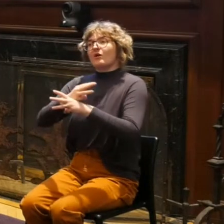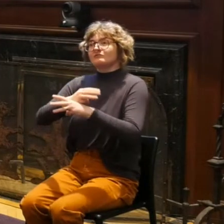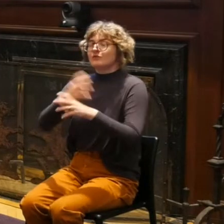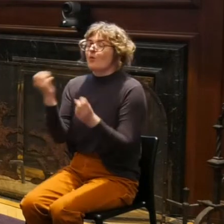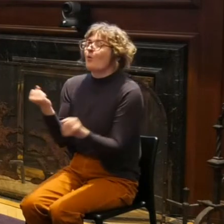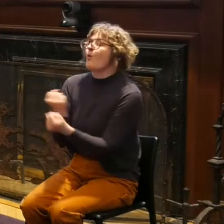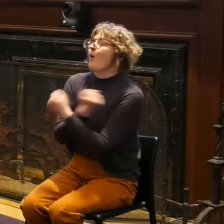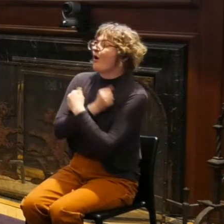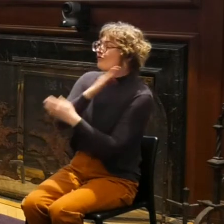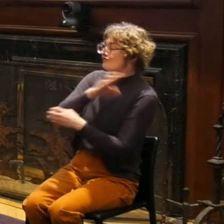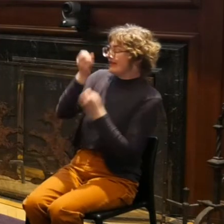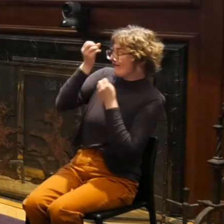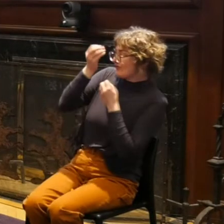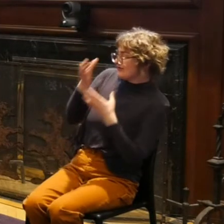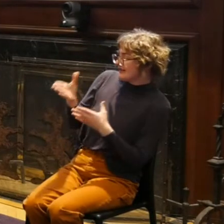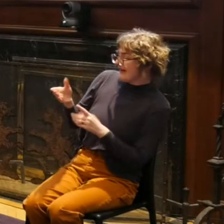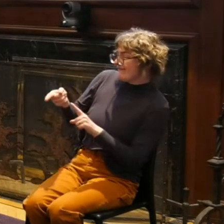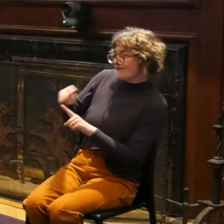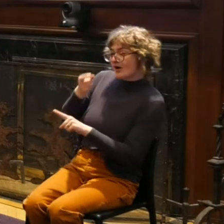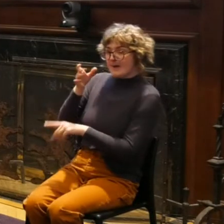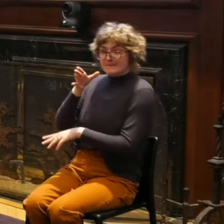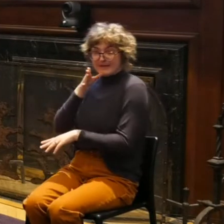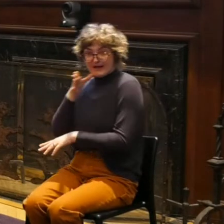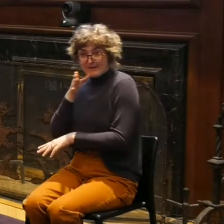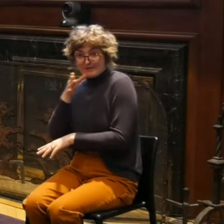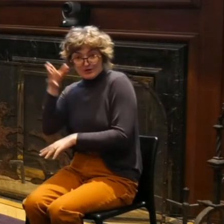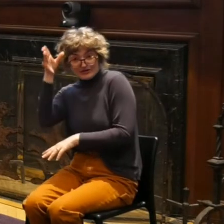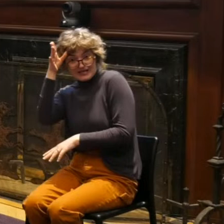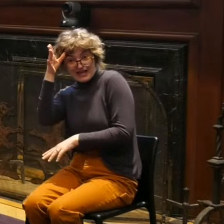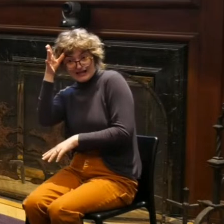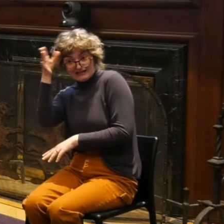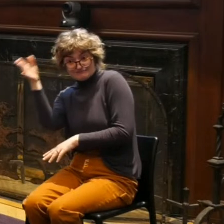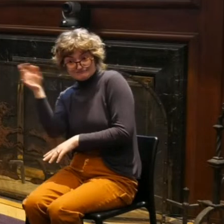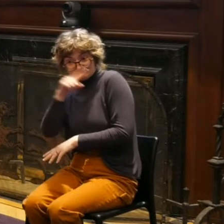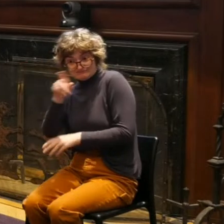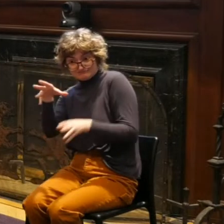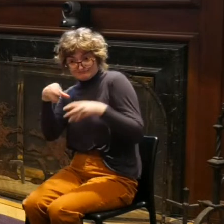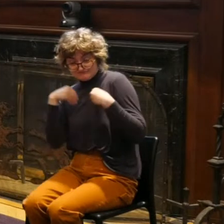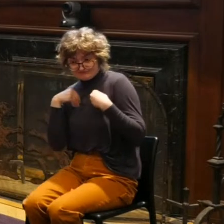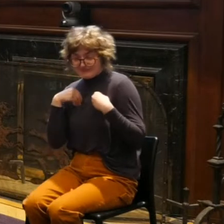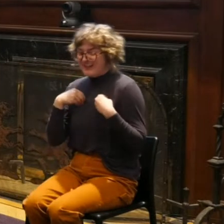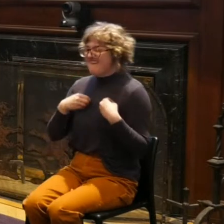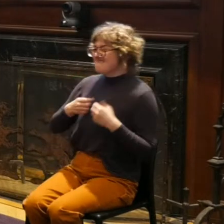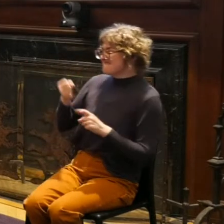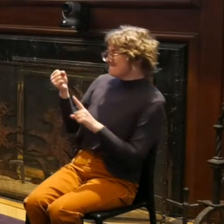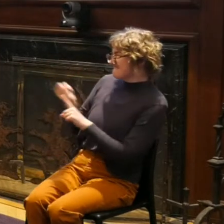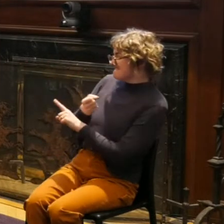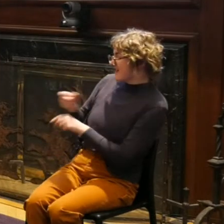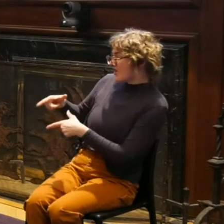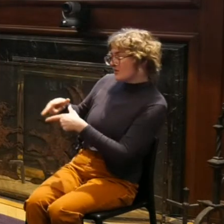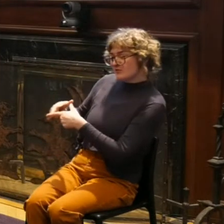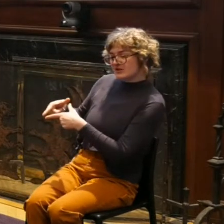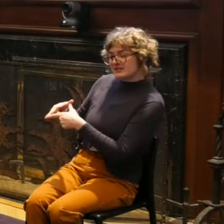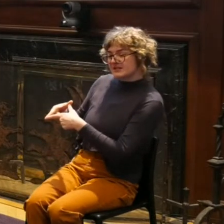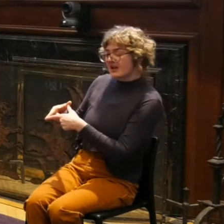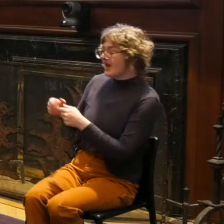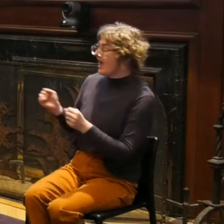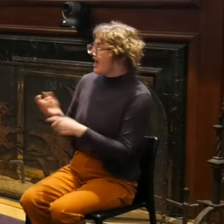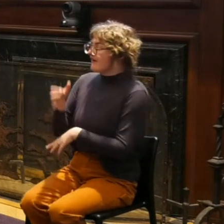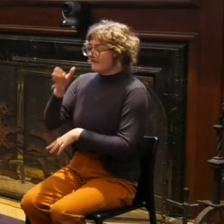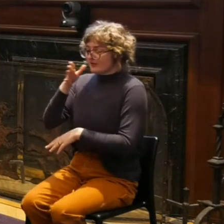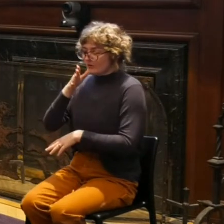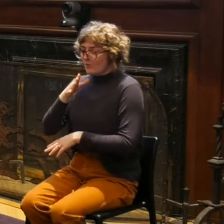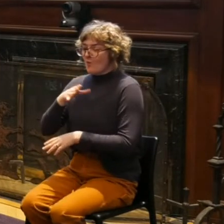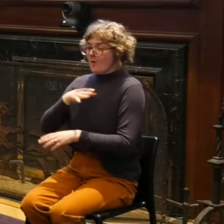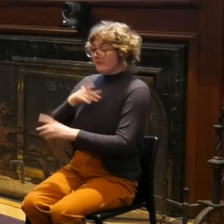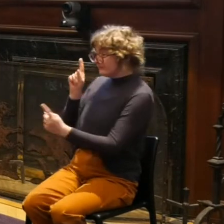love you never received from mommy or daddy. And so you take it out on the pussy. Every woman you come